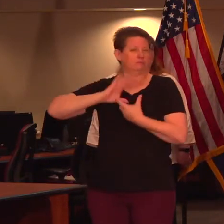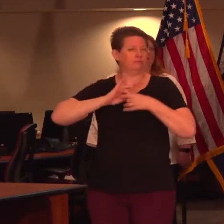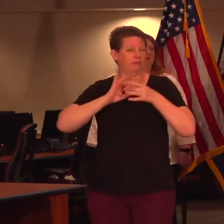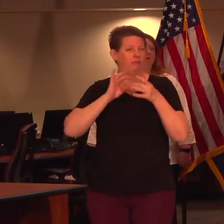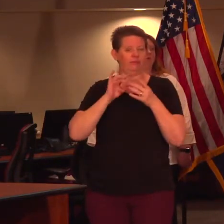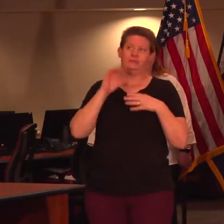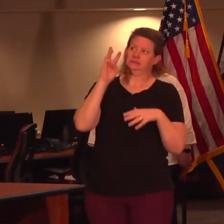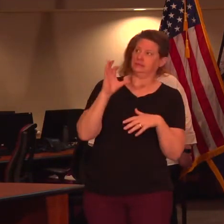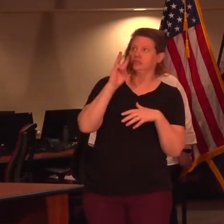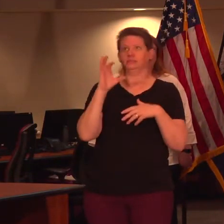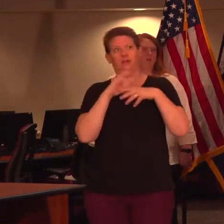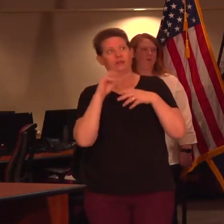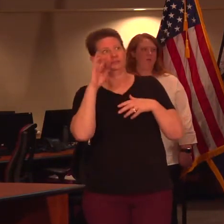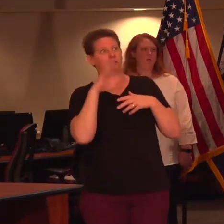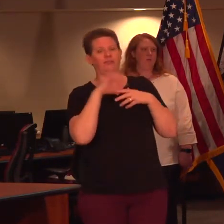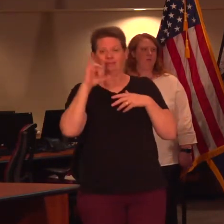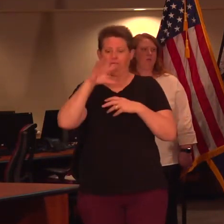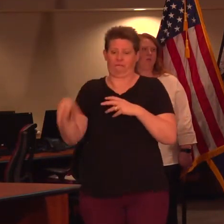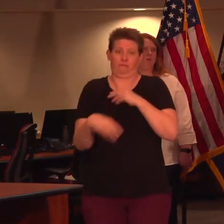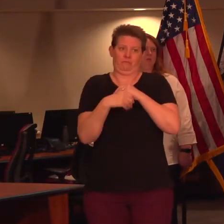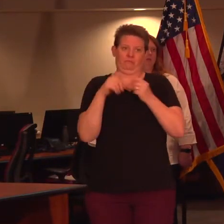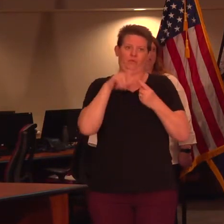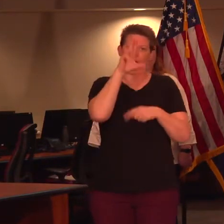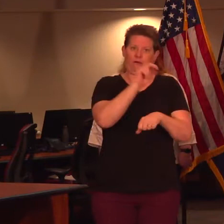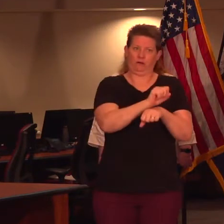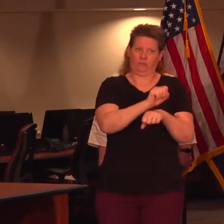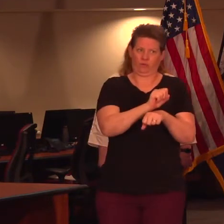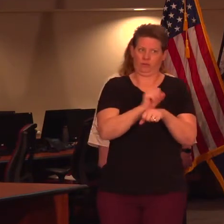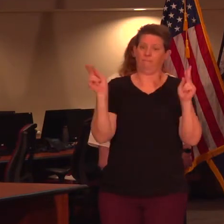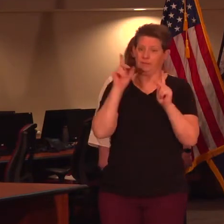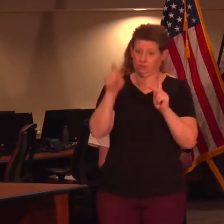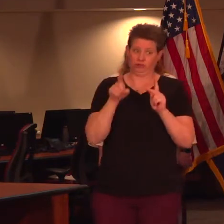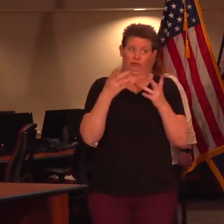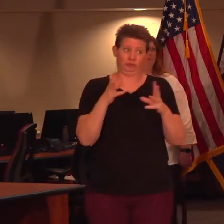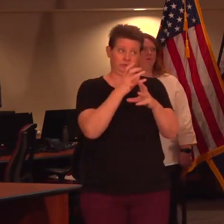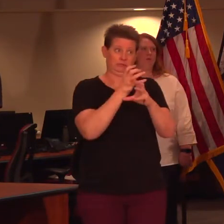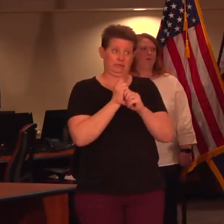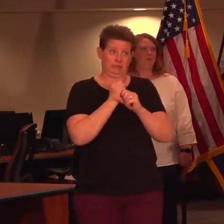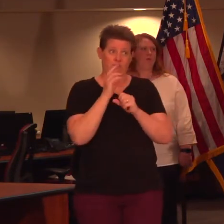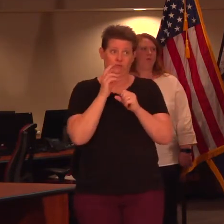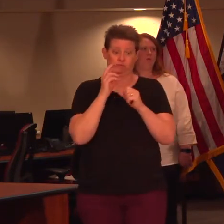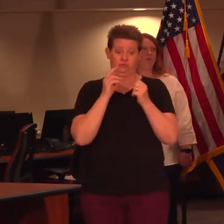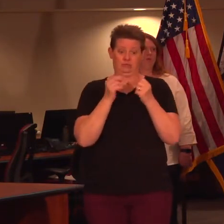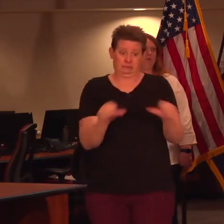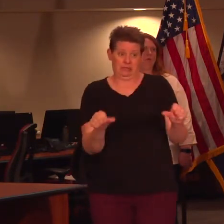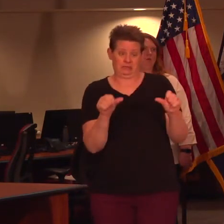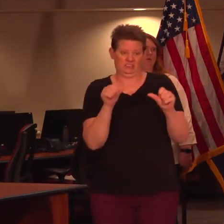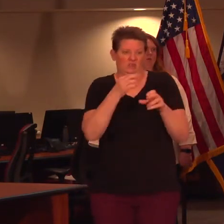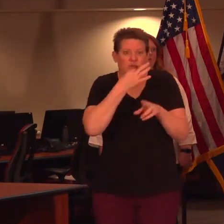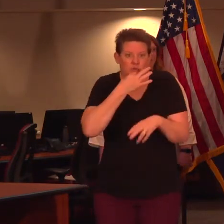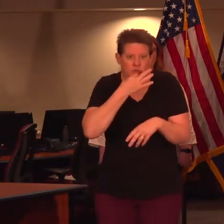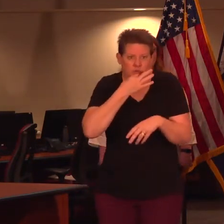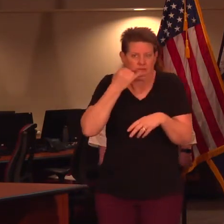time again, that'll be supplement unemployment, ought to be in people's bank accounts or debit cards